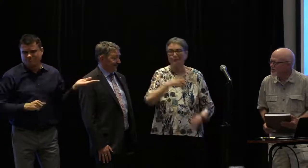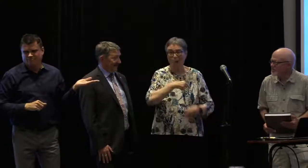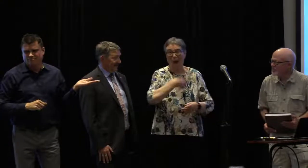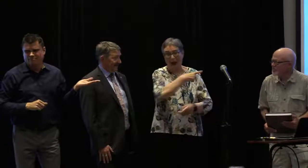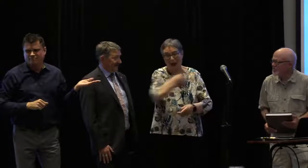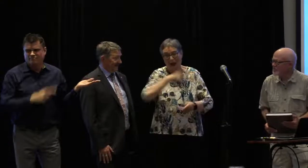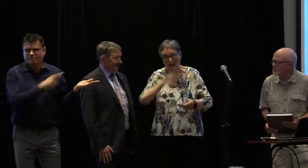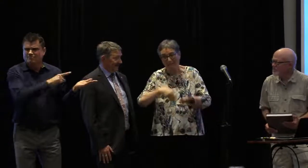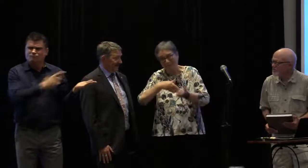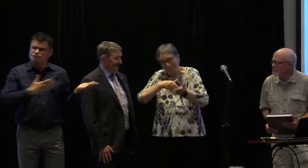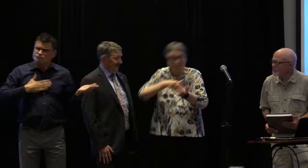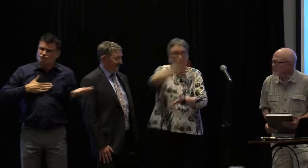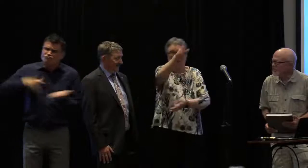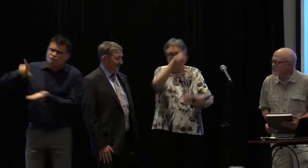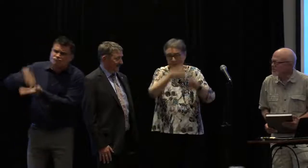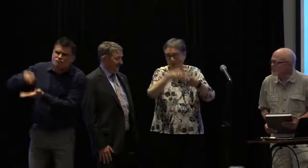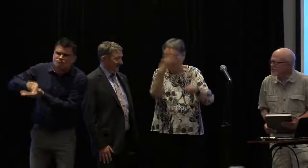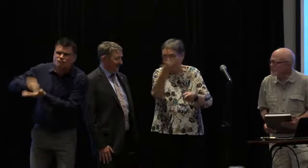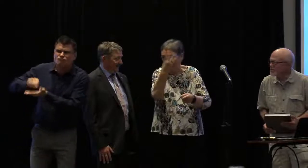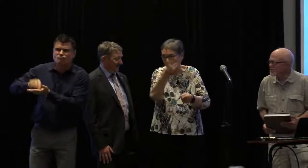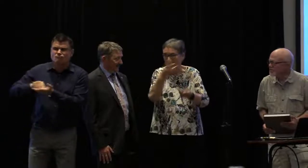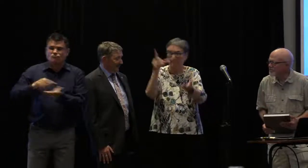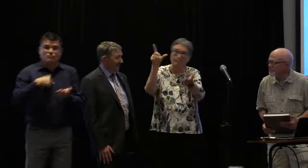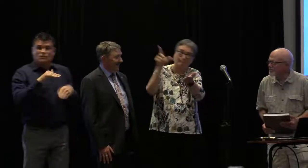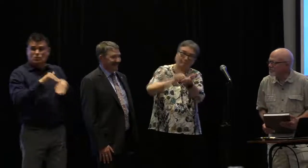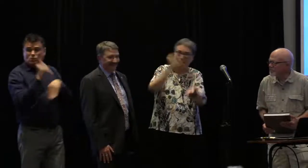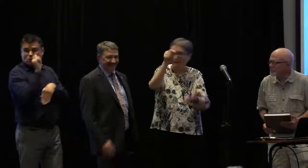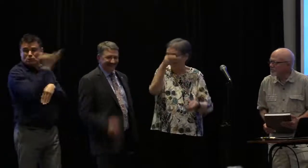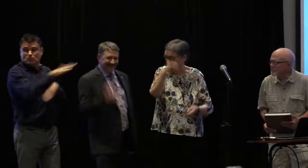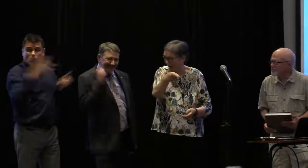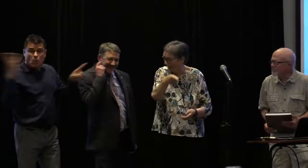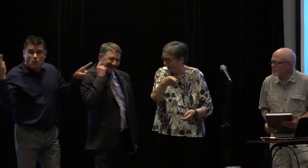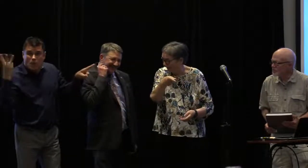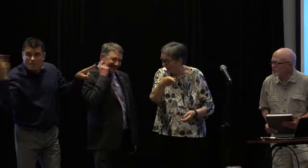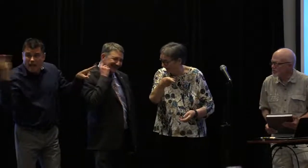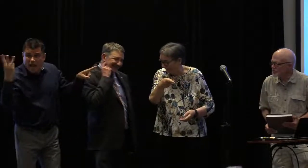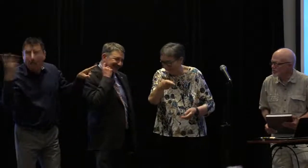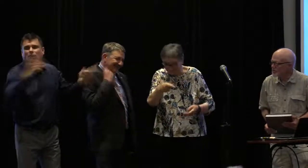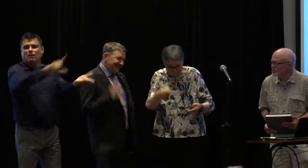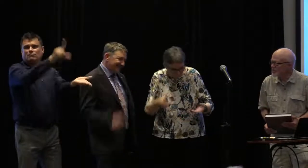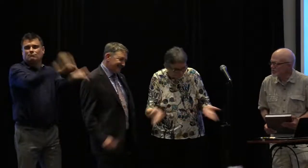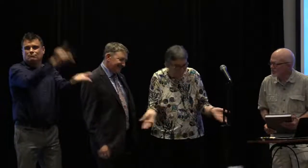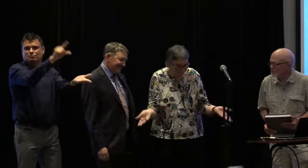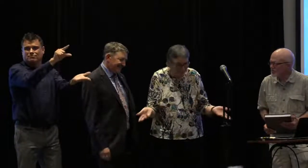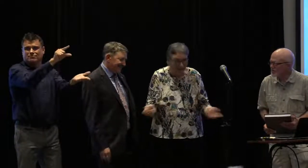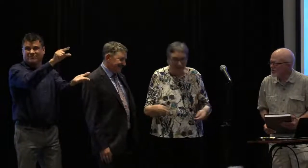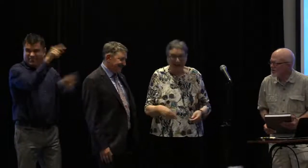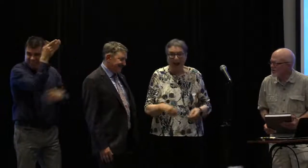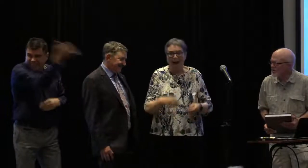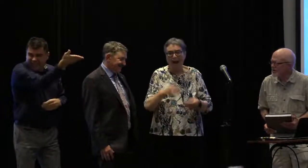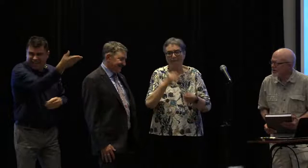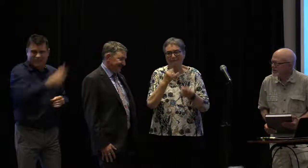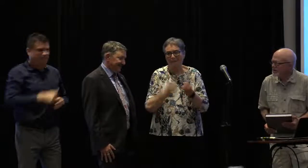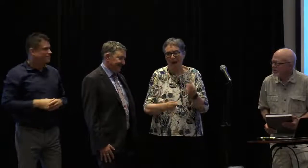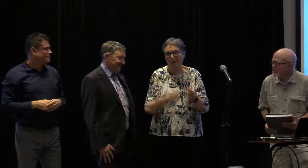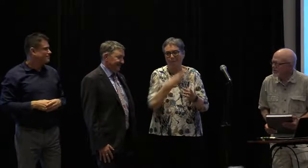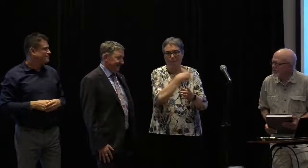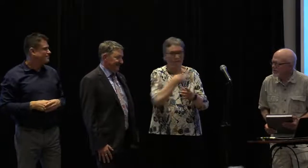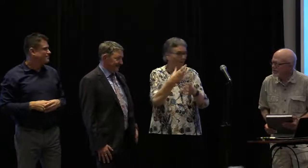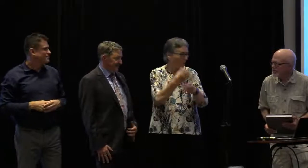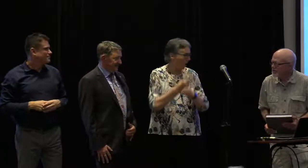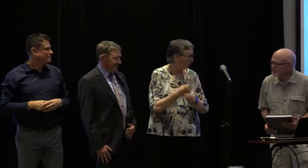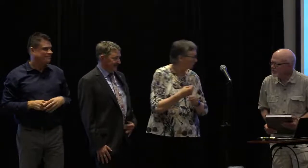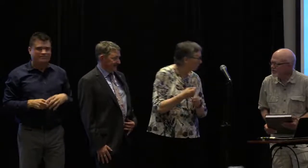this book. So thank God Winnipeg had the trees. We were able to send it off to Winnipeg and get everything